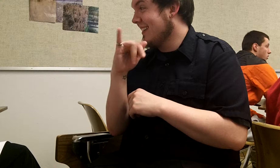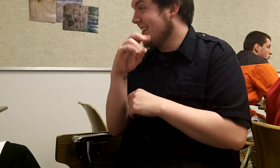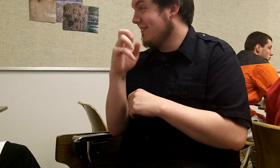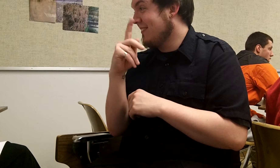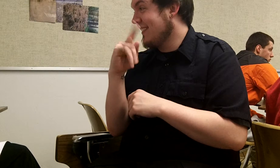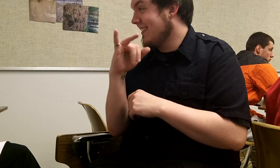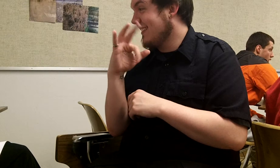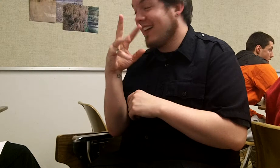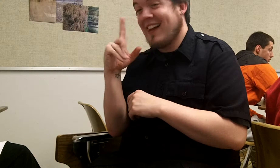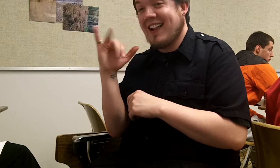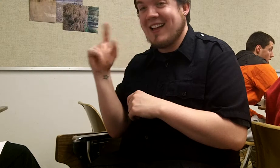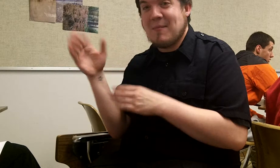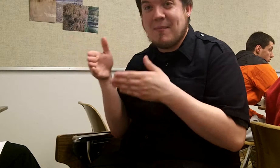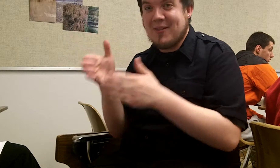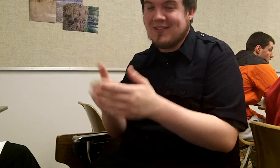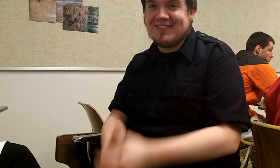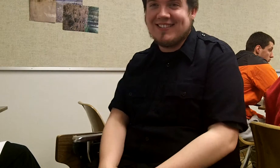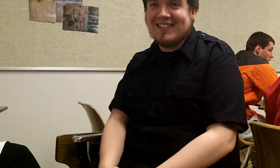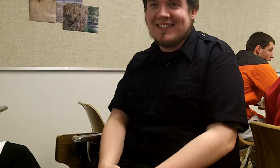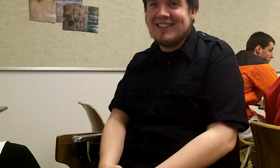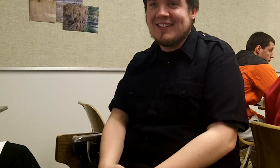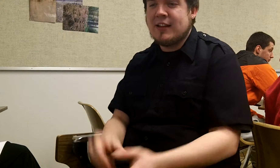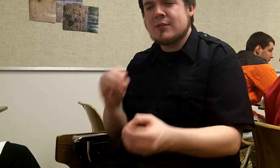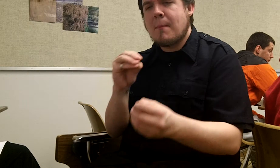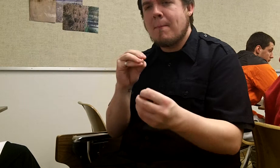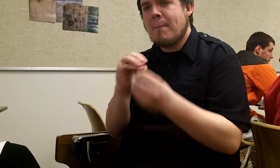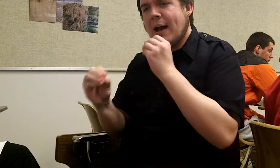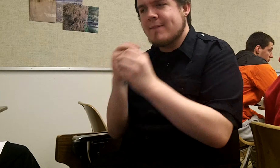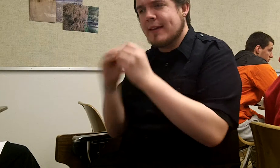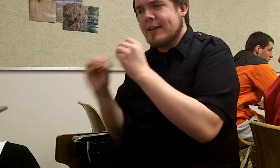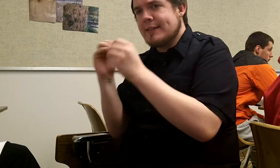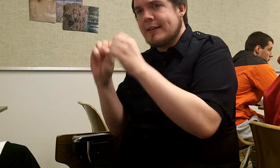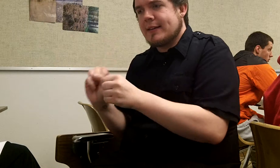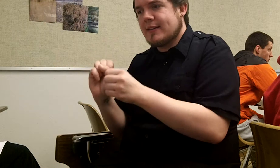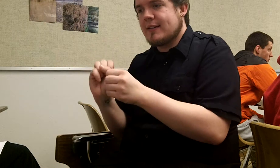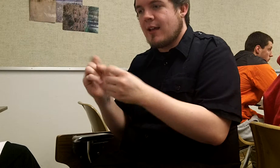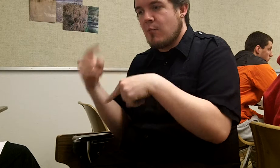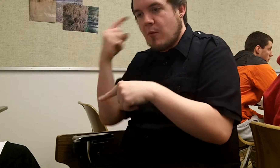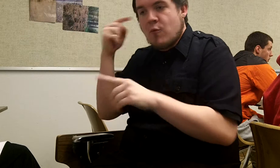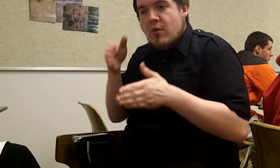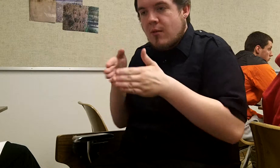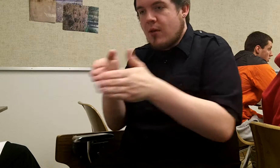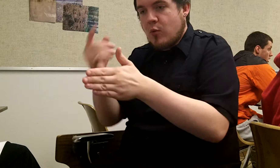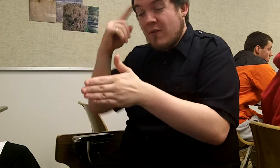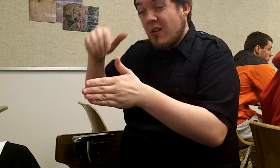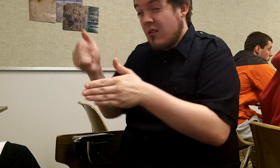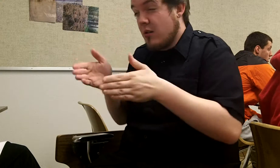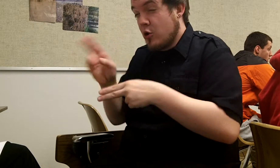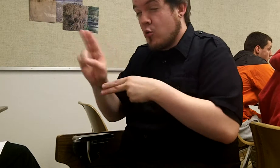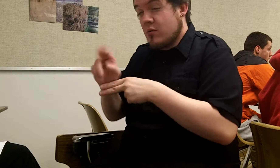pathway. It turns out there are some modifications that can happen to this pathway for other uses, which the book talks about, but I'm not going to cover